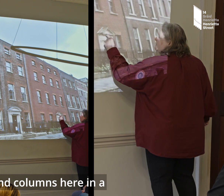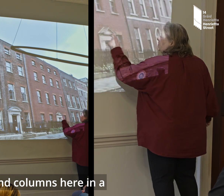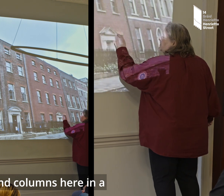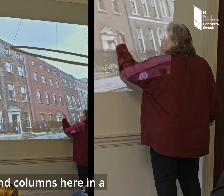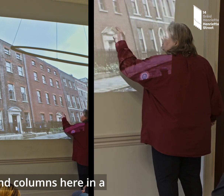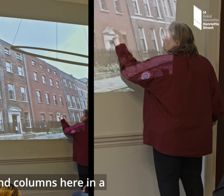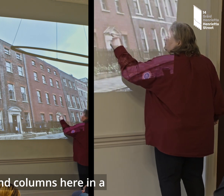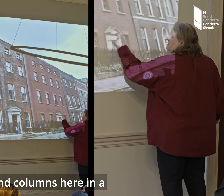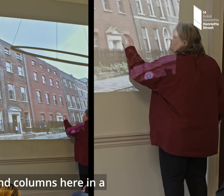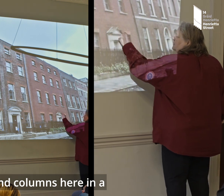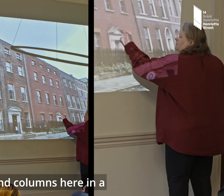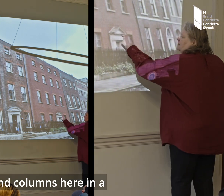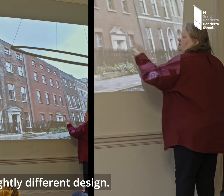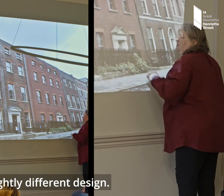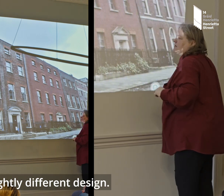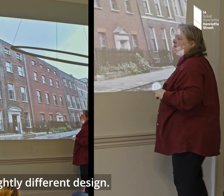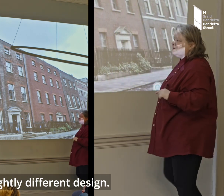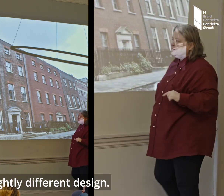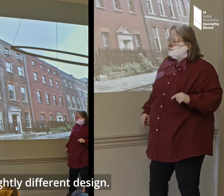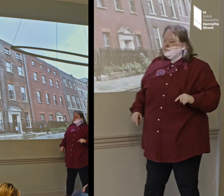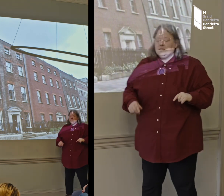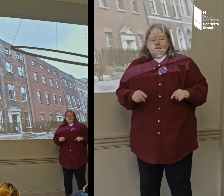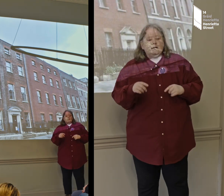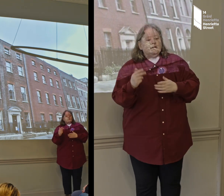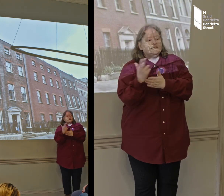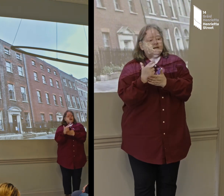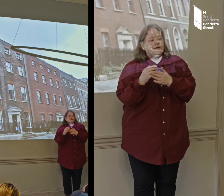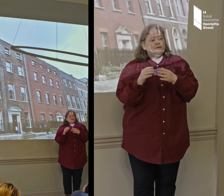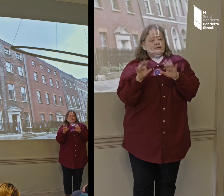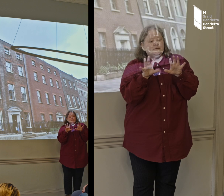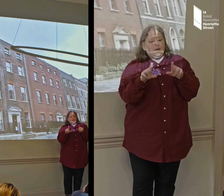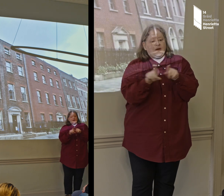And columns here in a slightly different design.